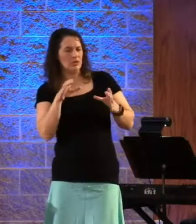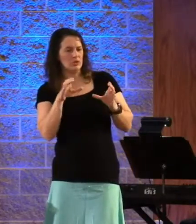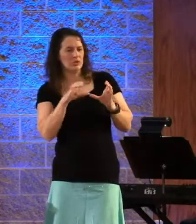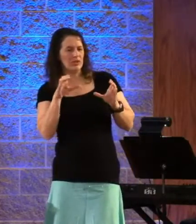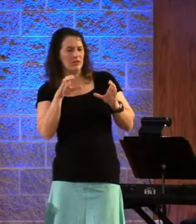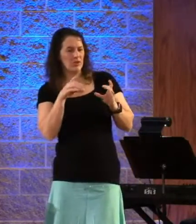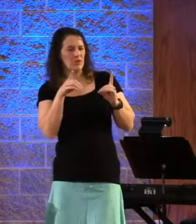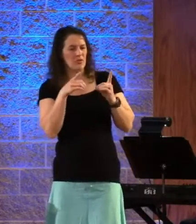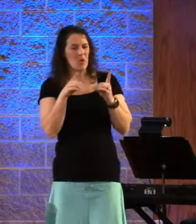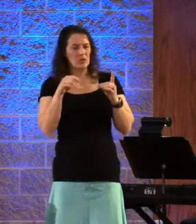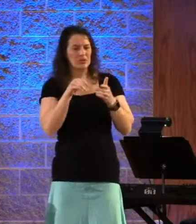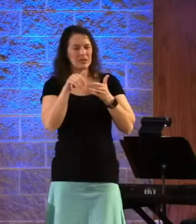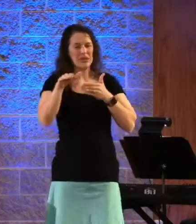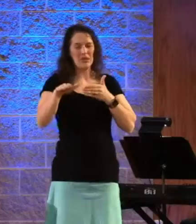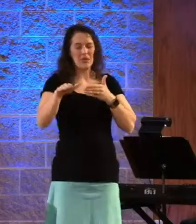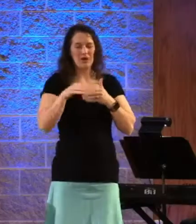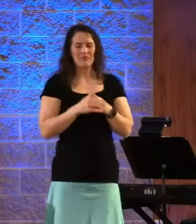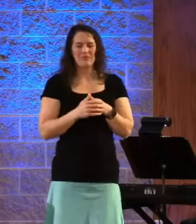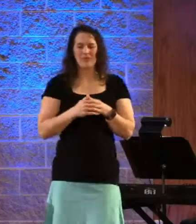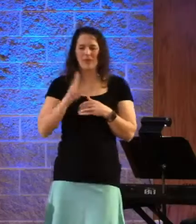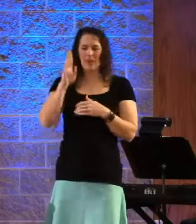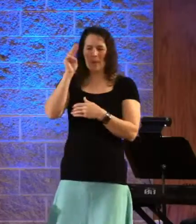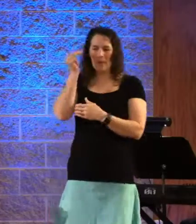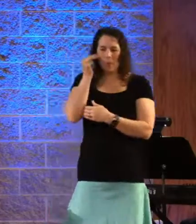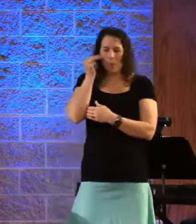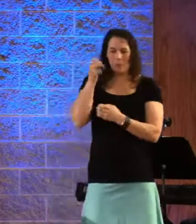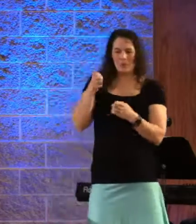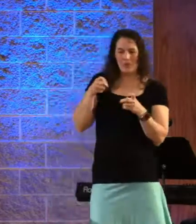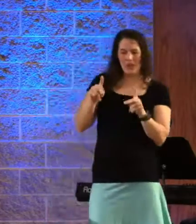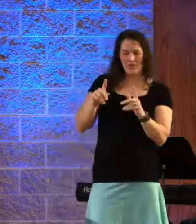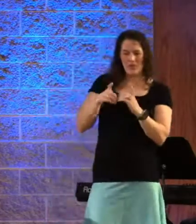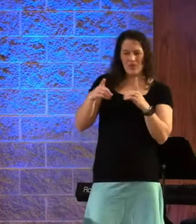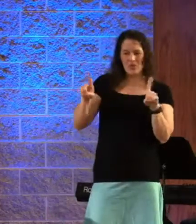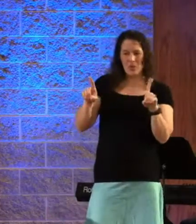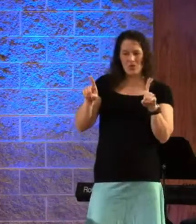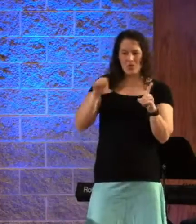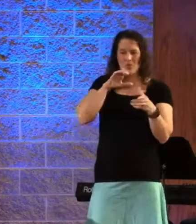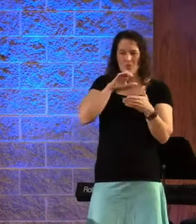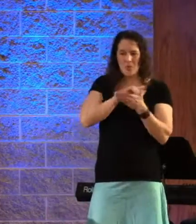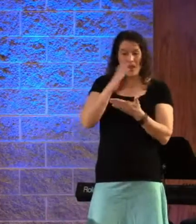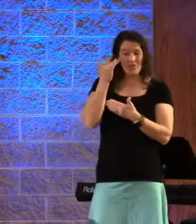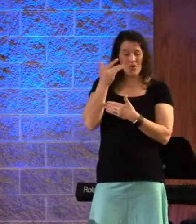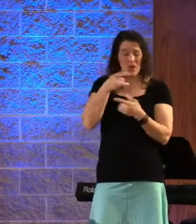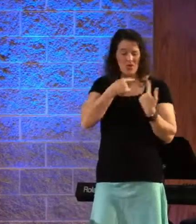replied, Moses permitted you to divorce your wives because your hearts were hard.